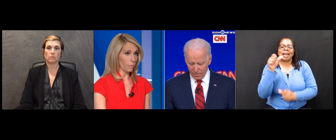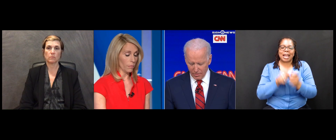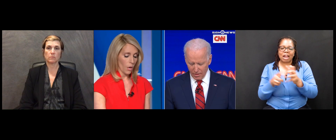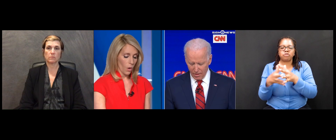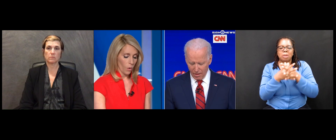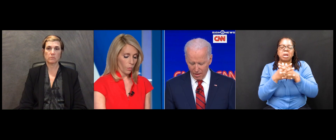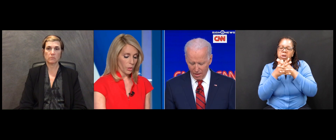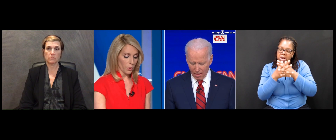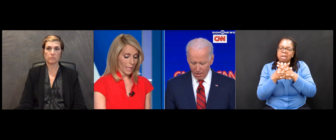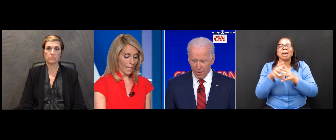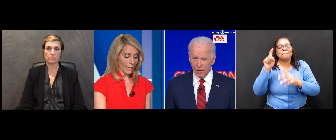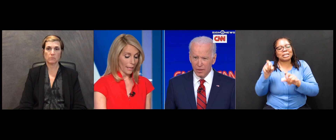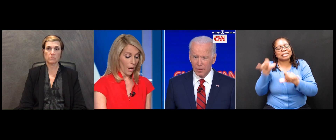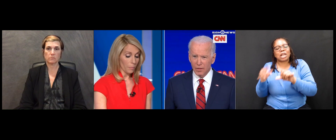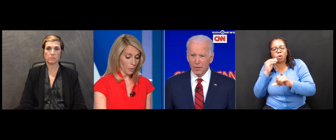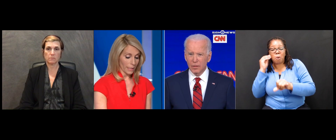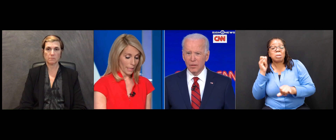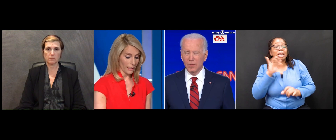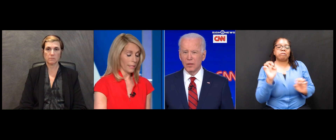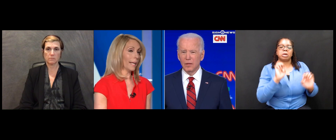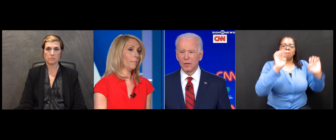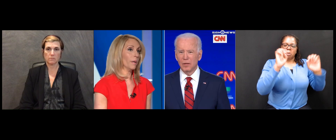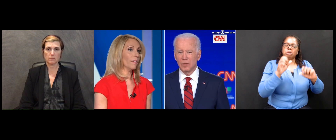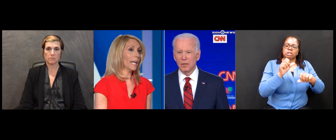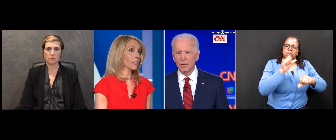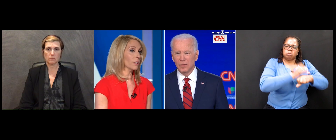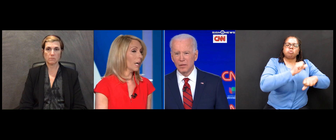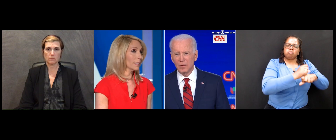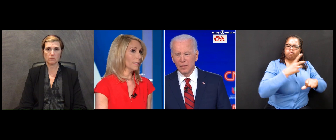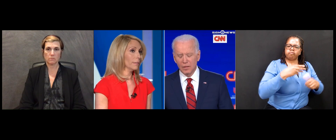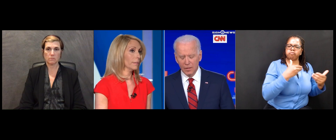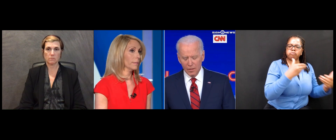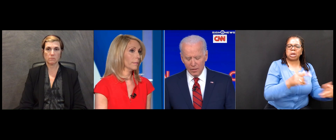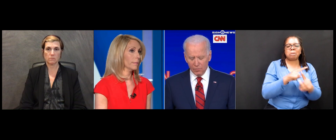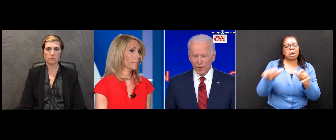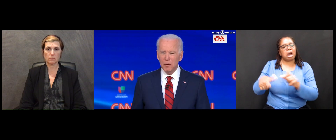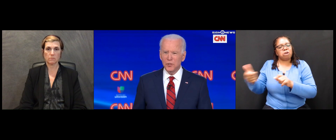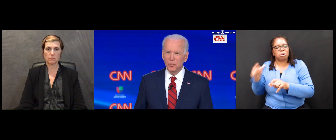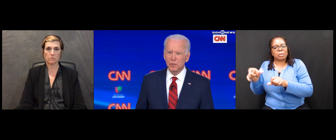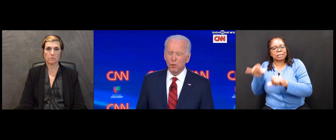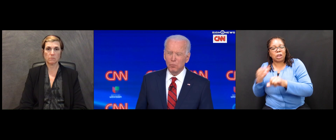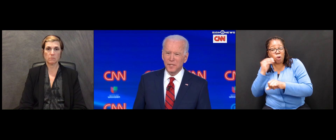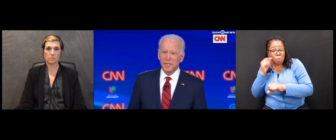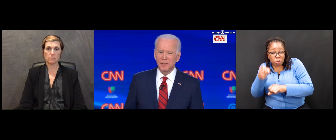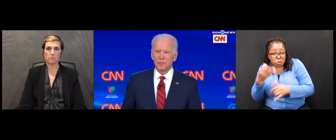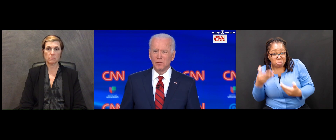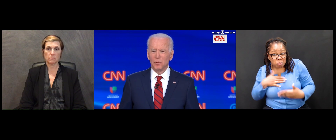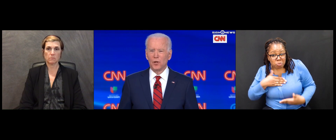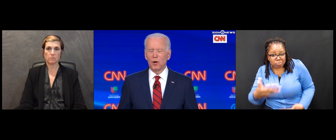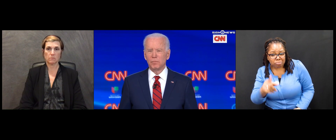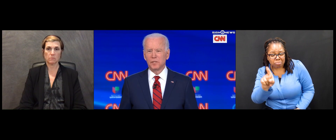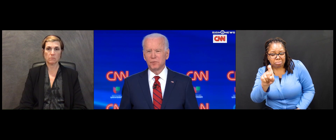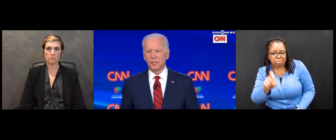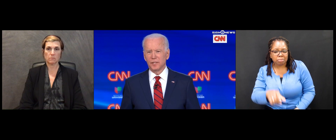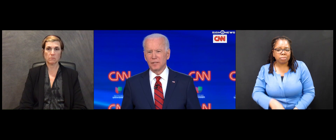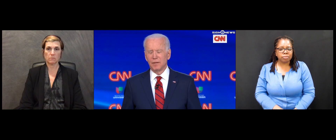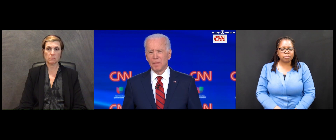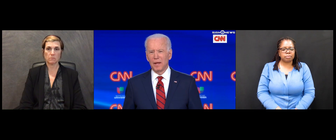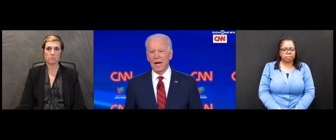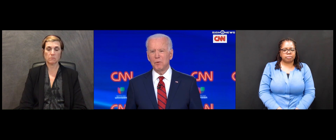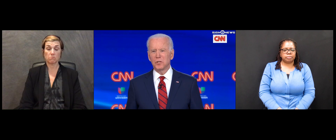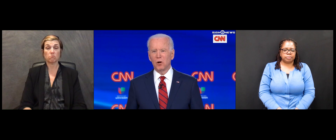stay home. Would you take that unprecedented step of a national lockdown? What I would do is what we did in our